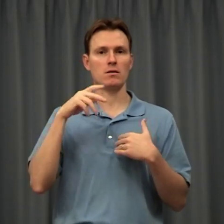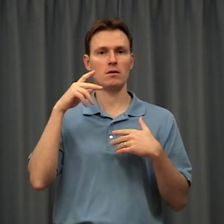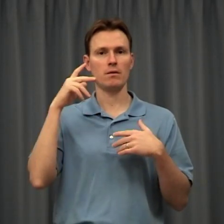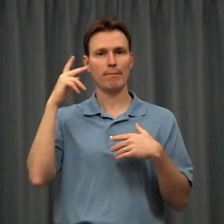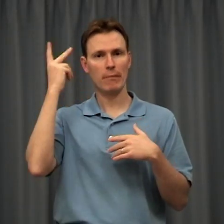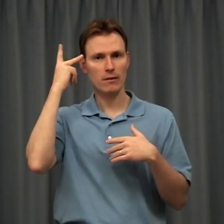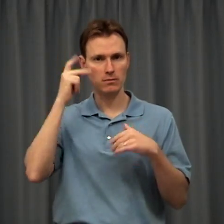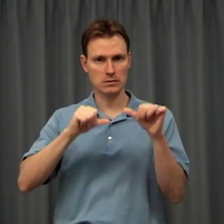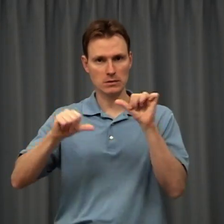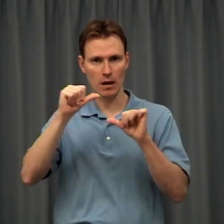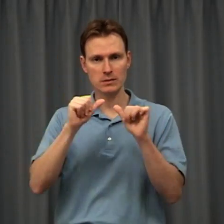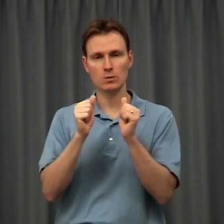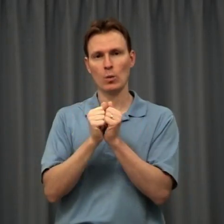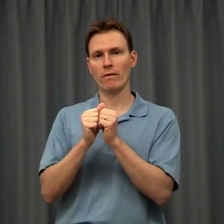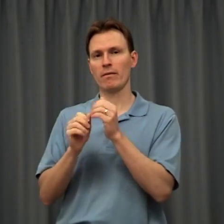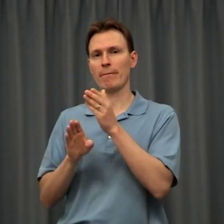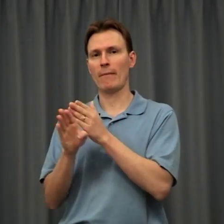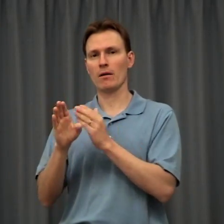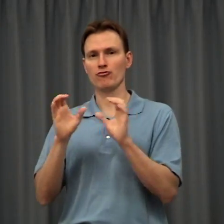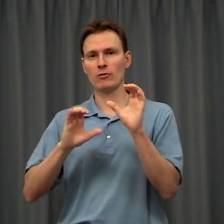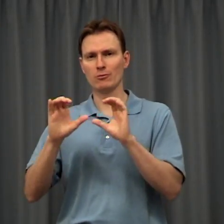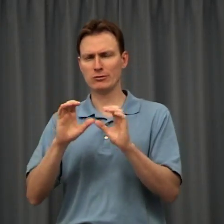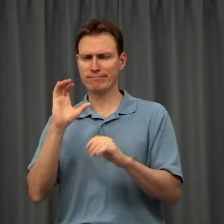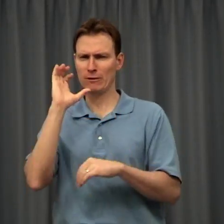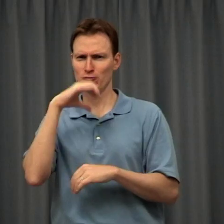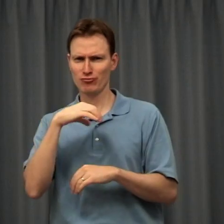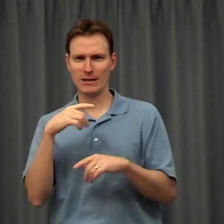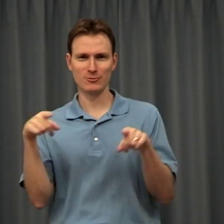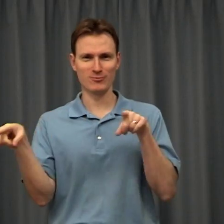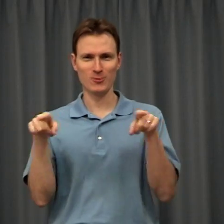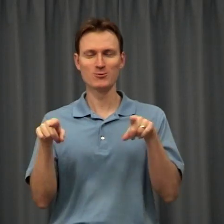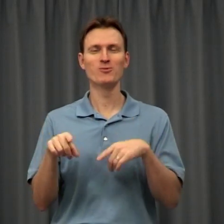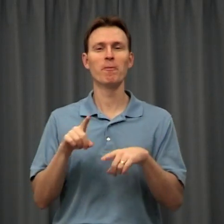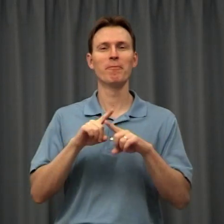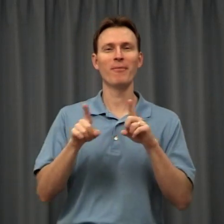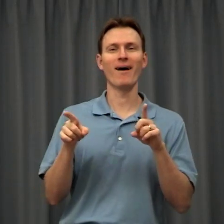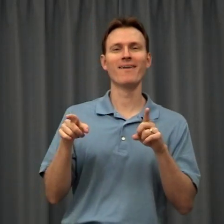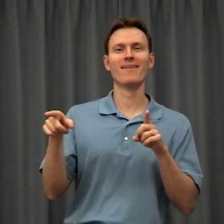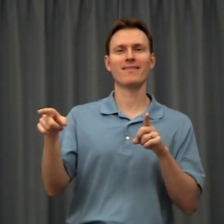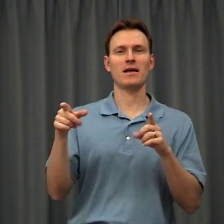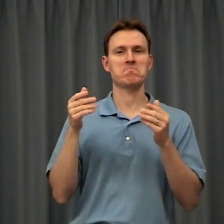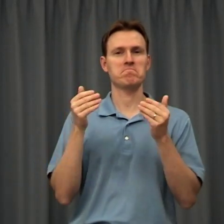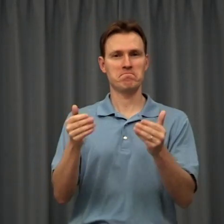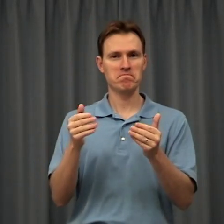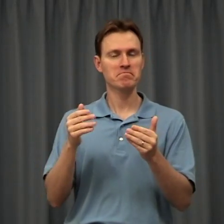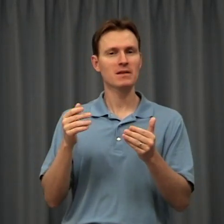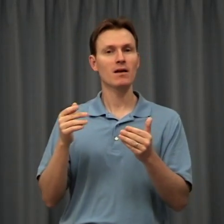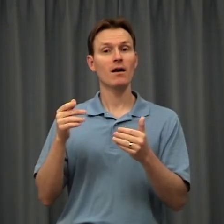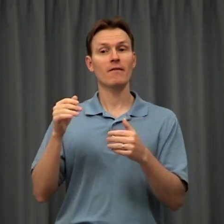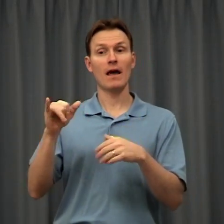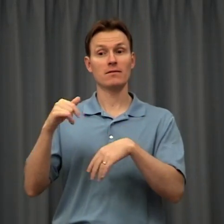When I graduated, I had a degree in political science with a minor in chemistry. I know, that's a strange combination.